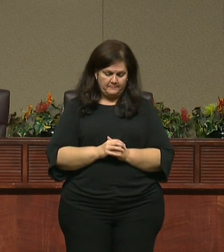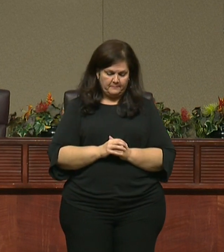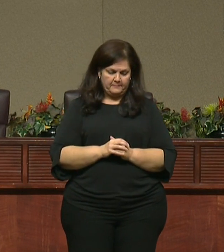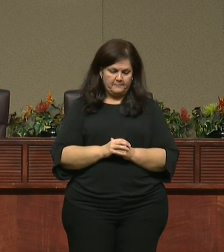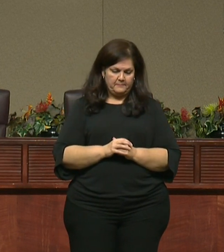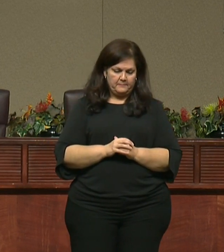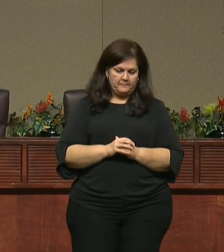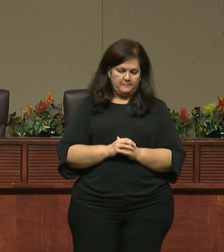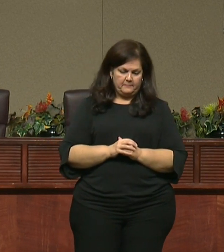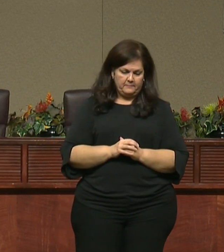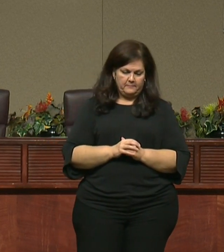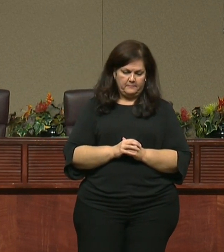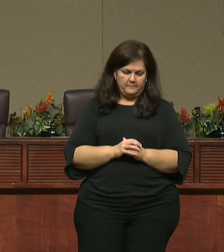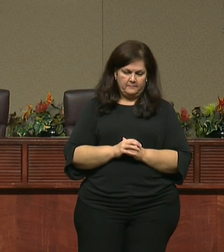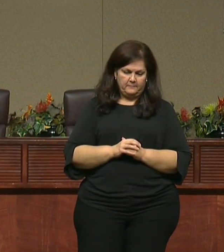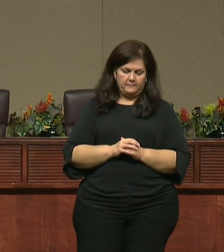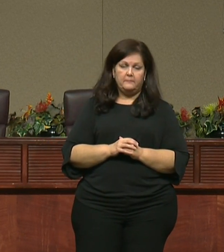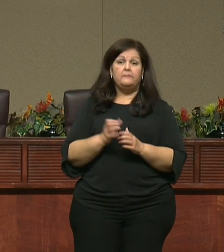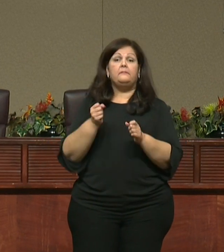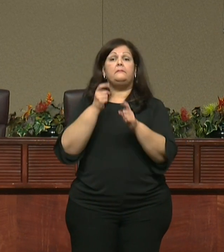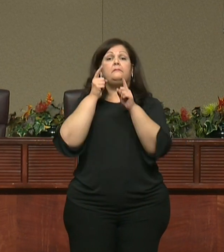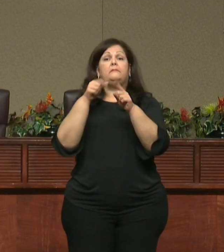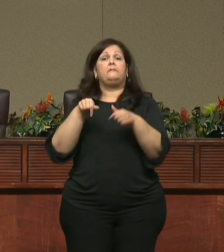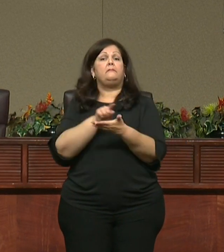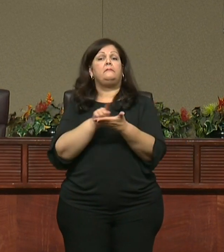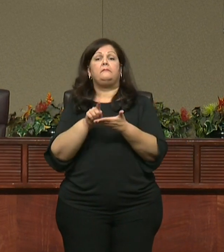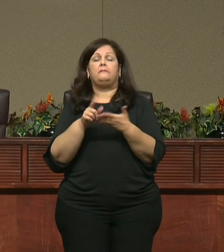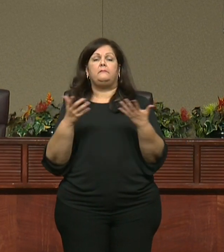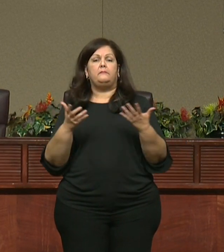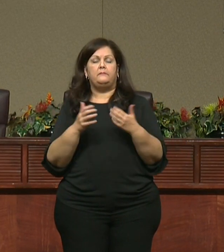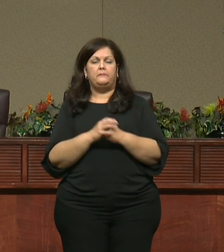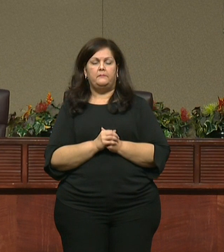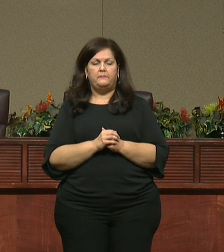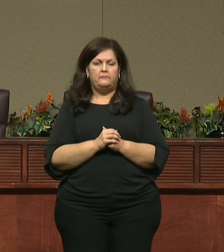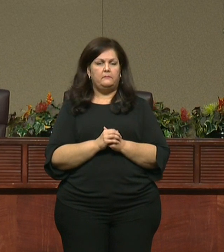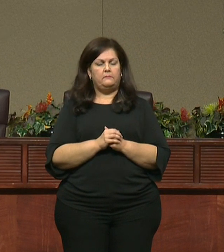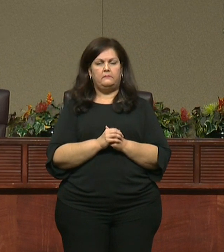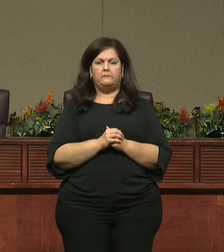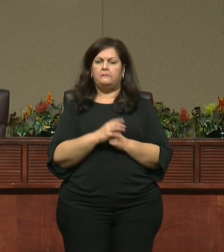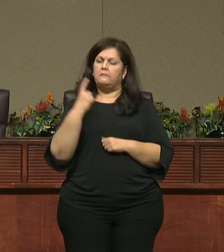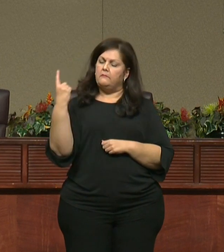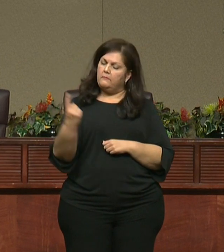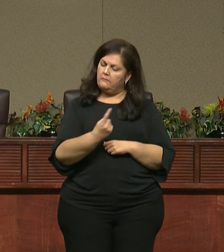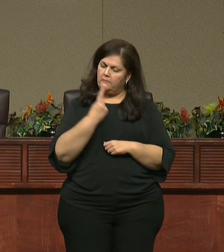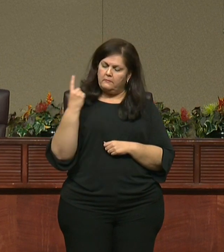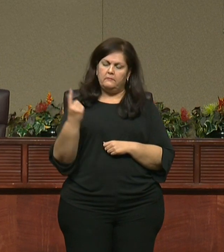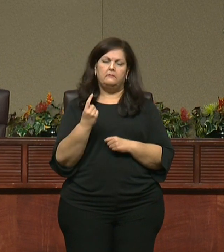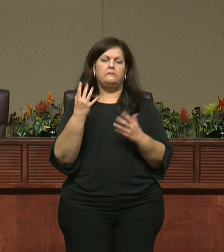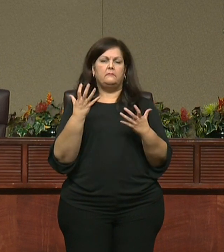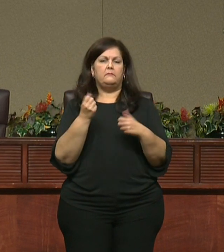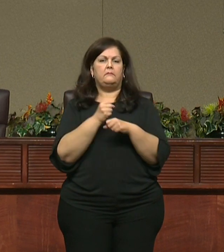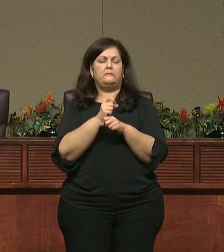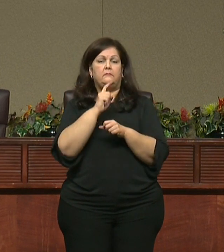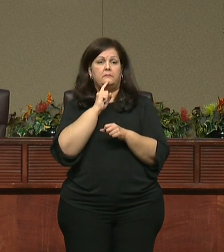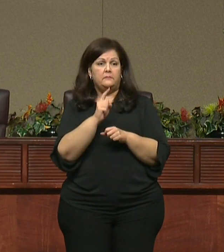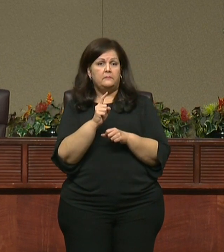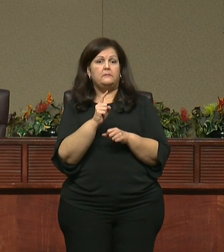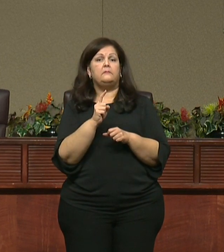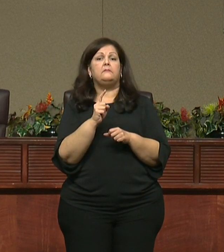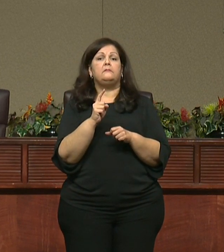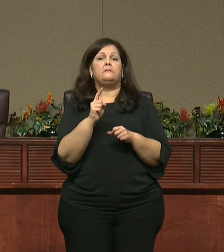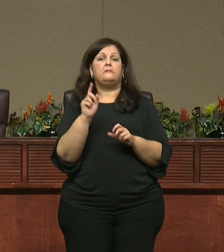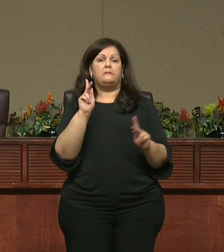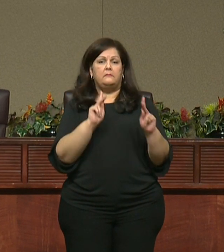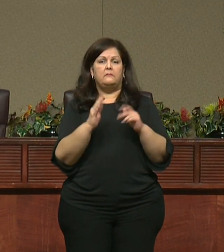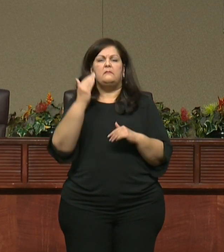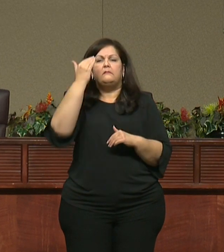So let me just share the goals for this week. First, we want to continue to make sure that our residents know where